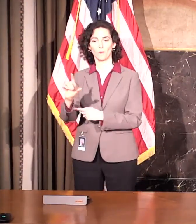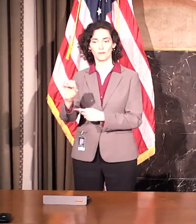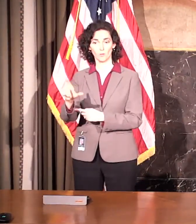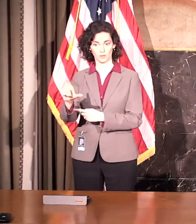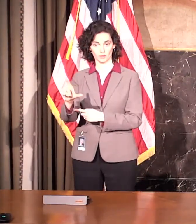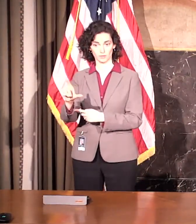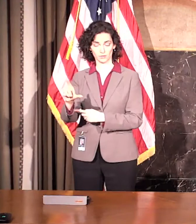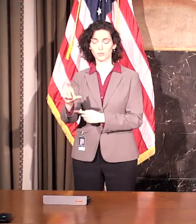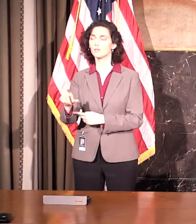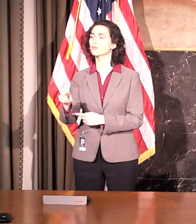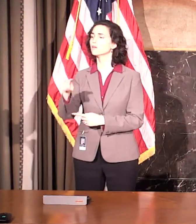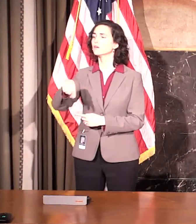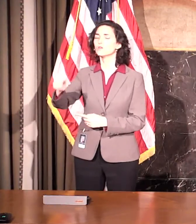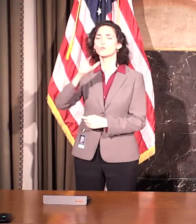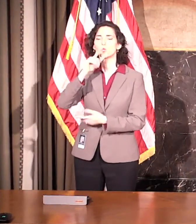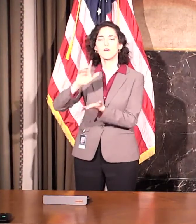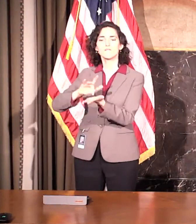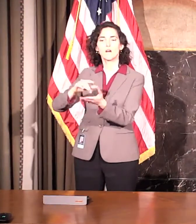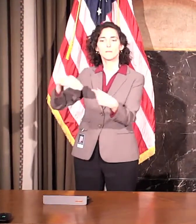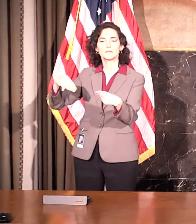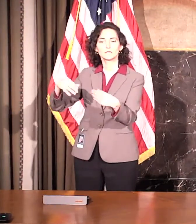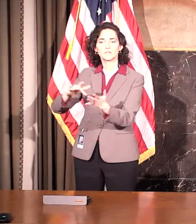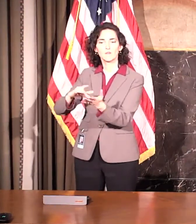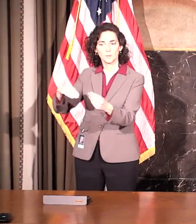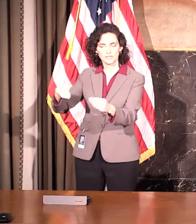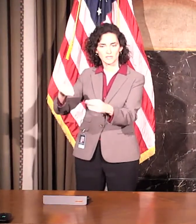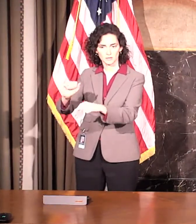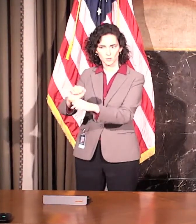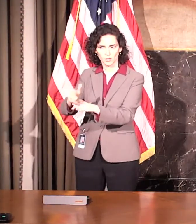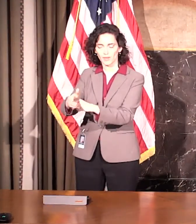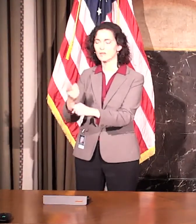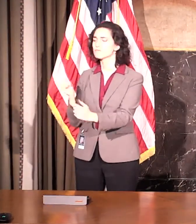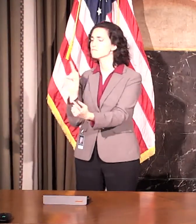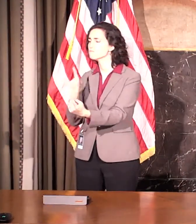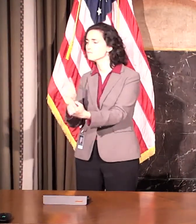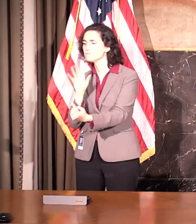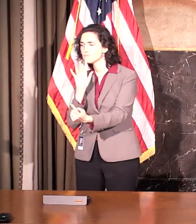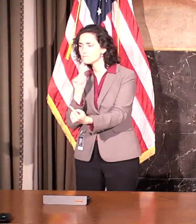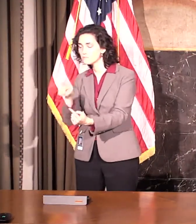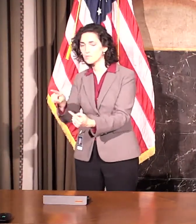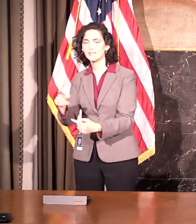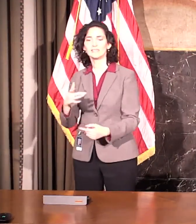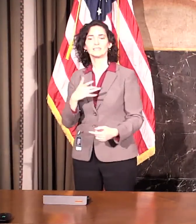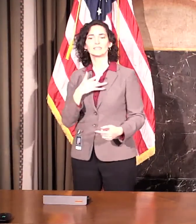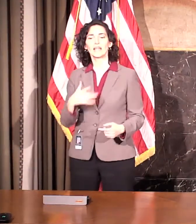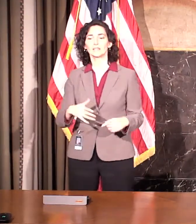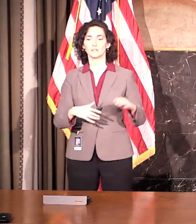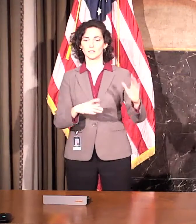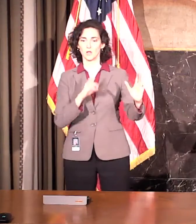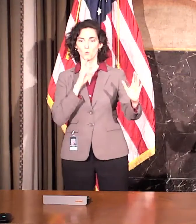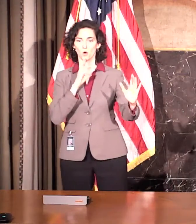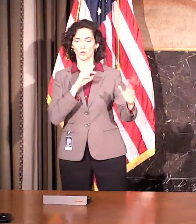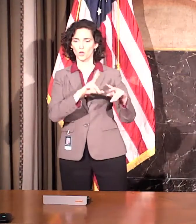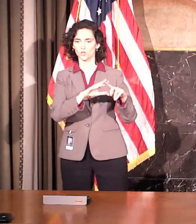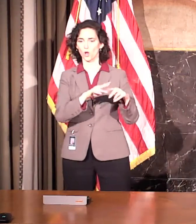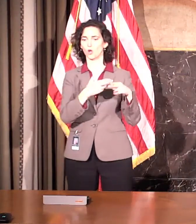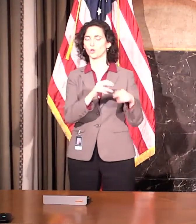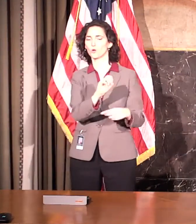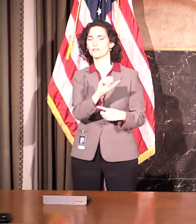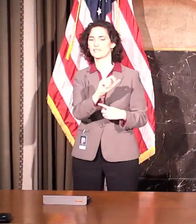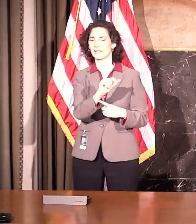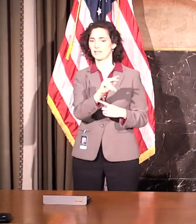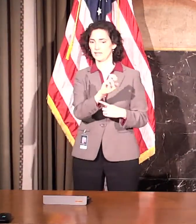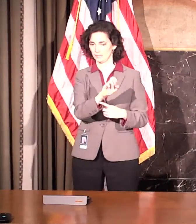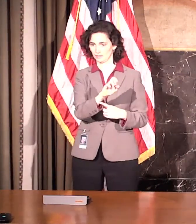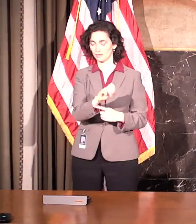to the pharmacist, when they take the saline and dilute the vial